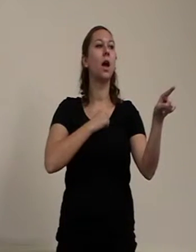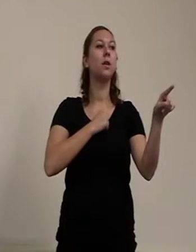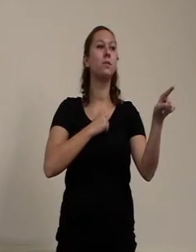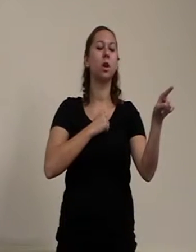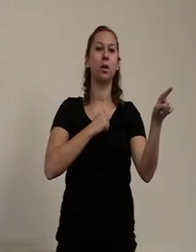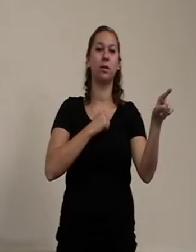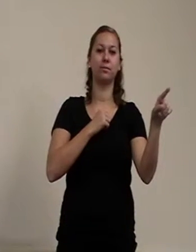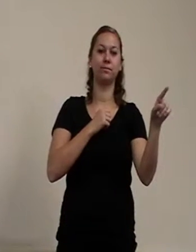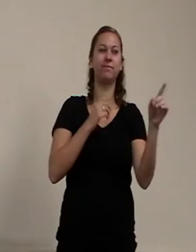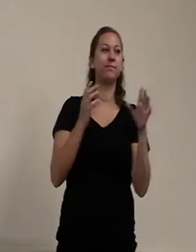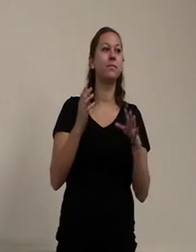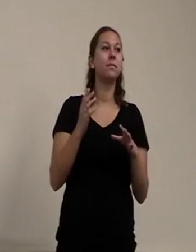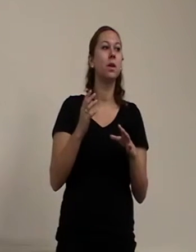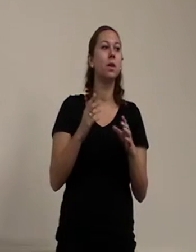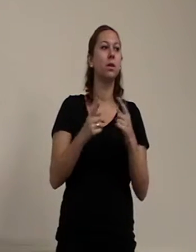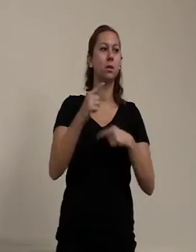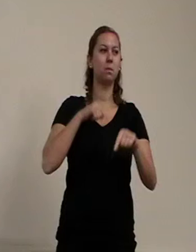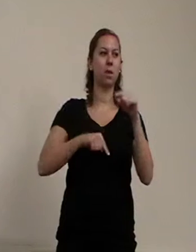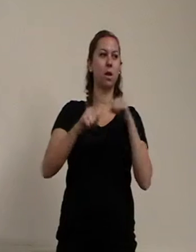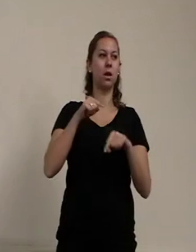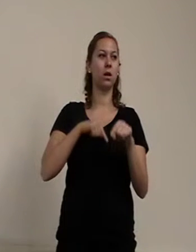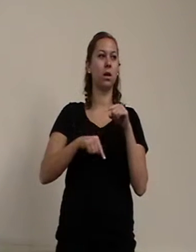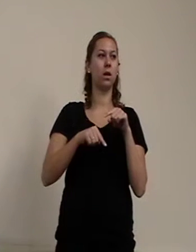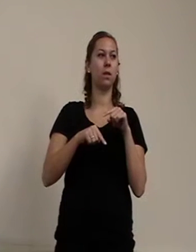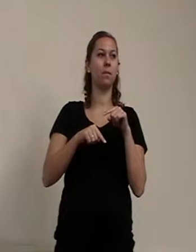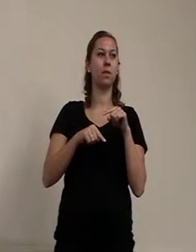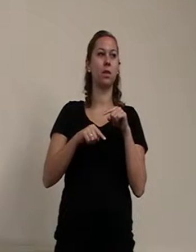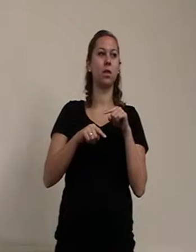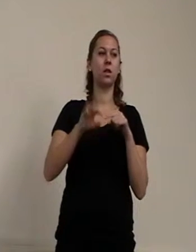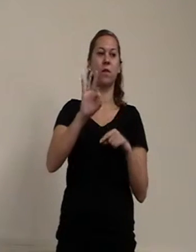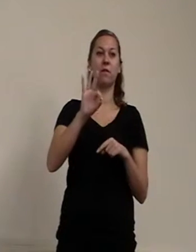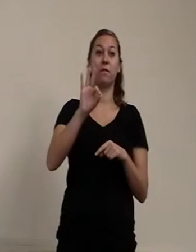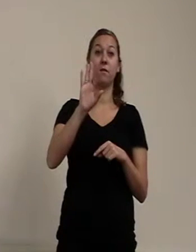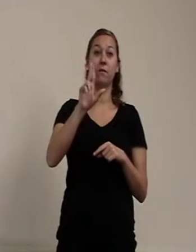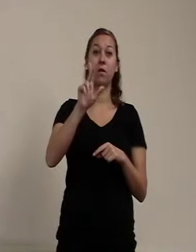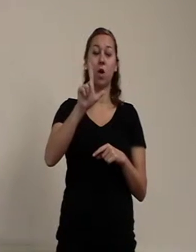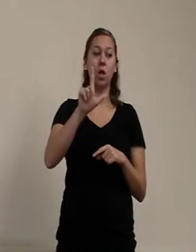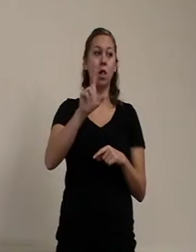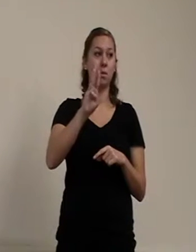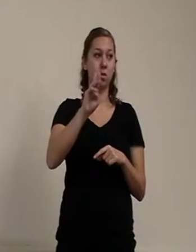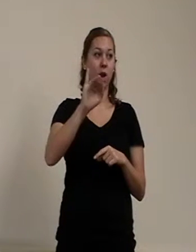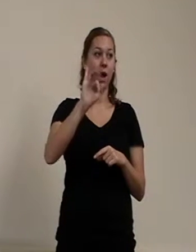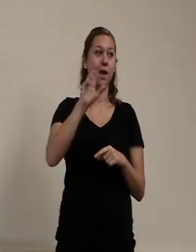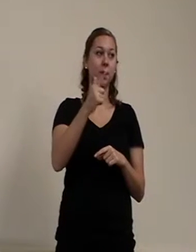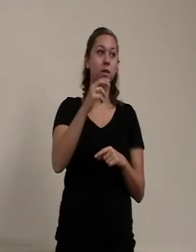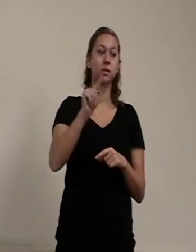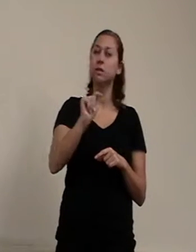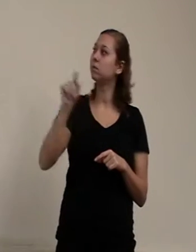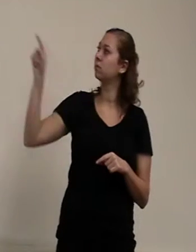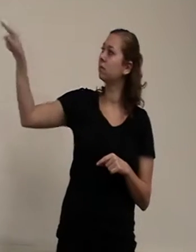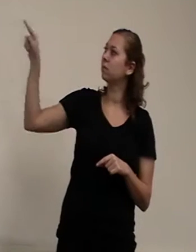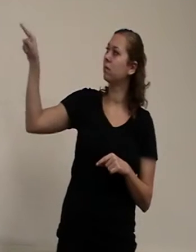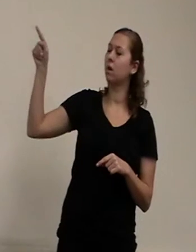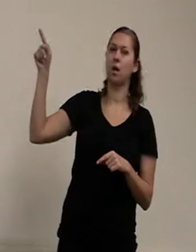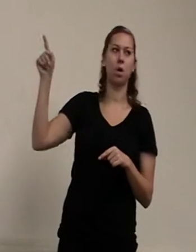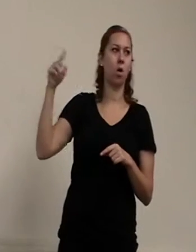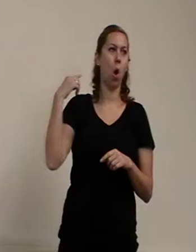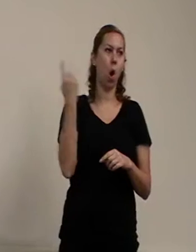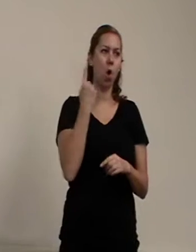can you go back really quick to the Fulbright Yeah, scholarship thing? sure, of course. So is that only for people outside of like the United